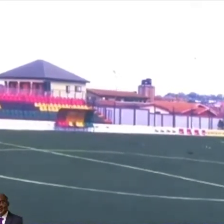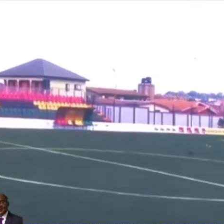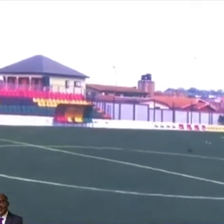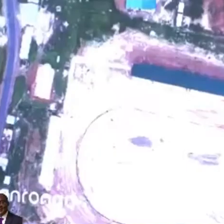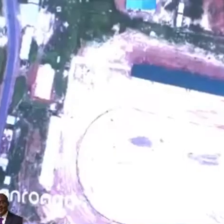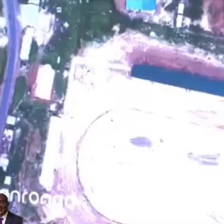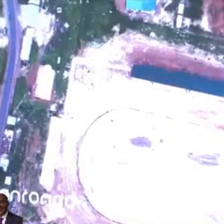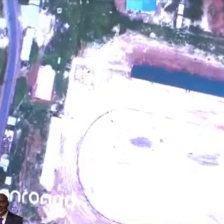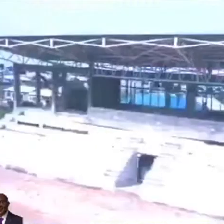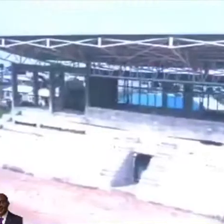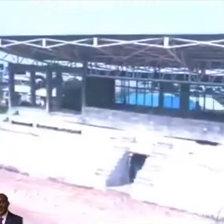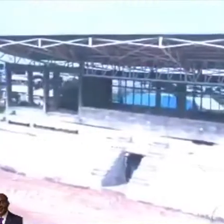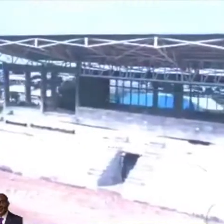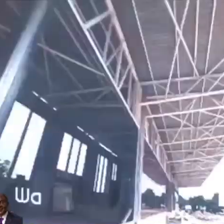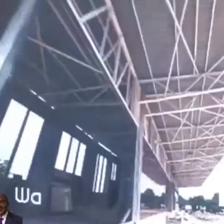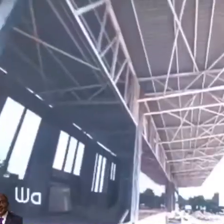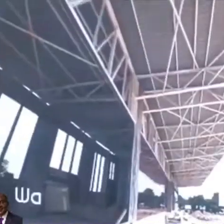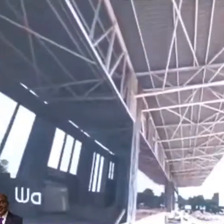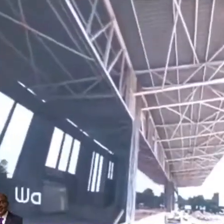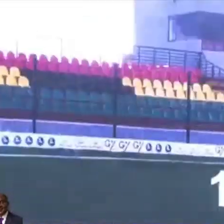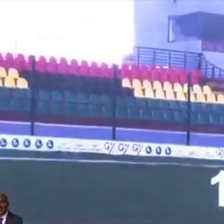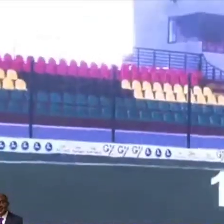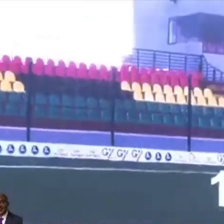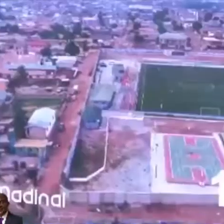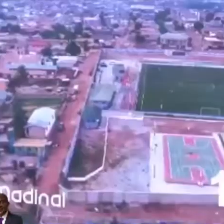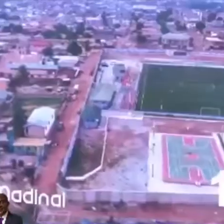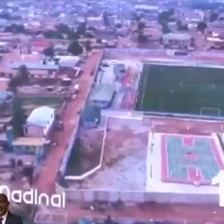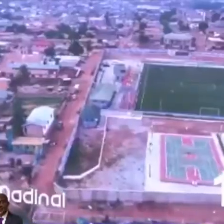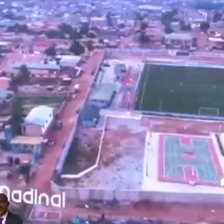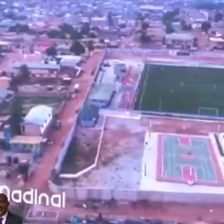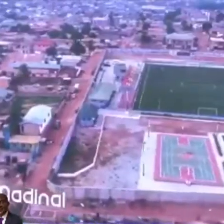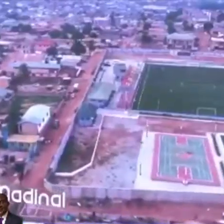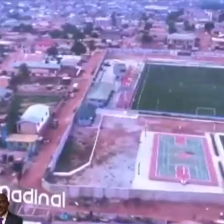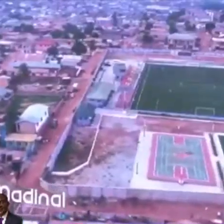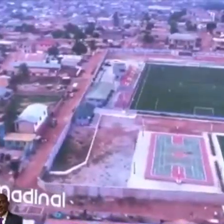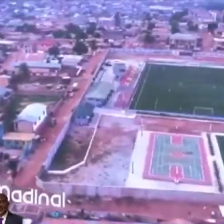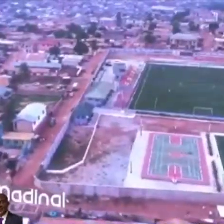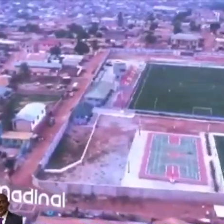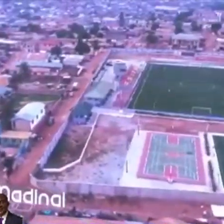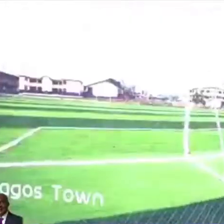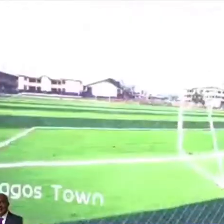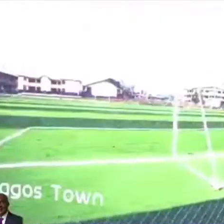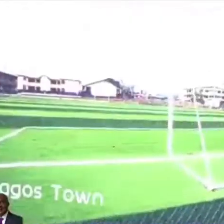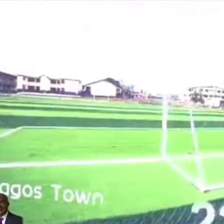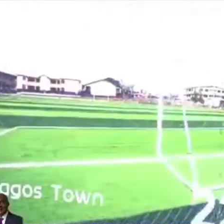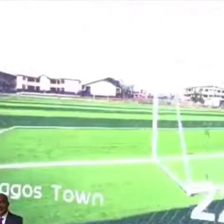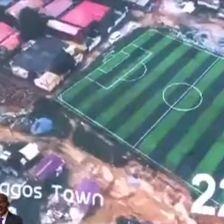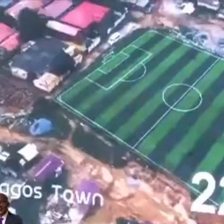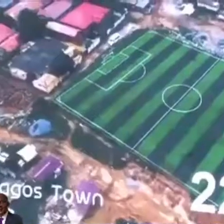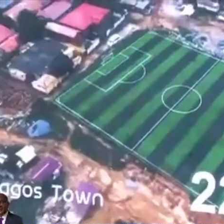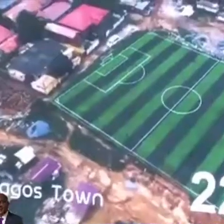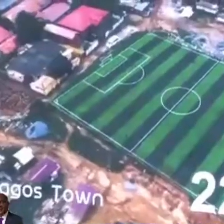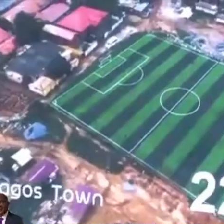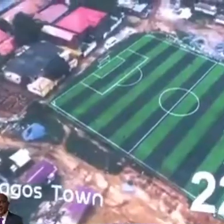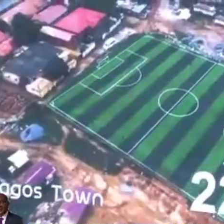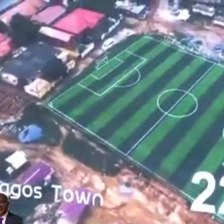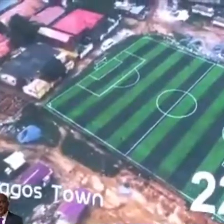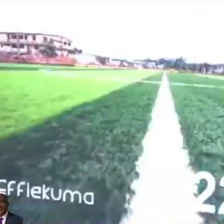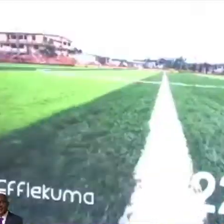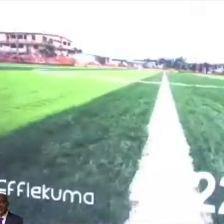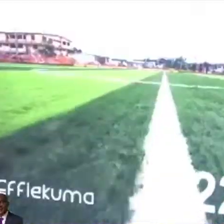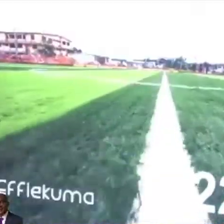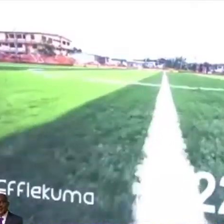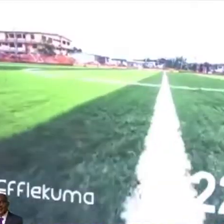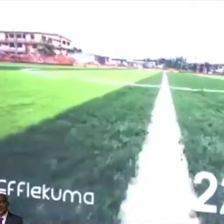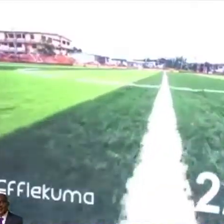the government is building 18 community football parks and sports complexes, plus 22 more astroturfs under